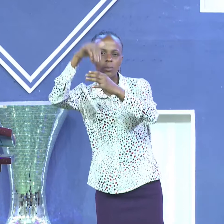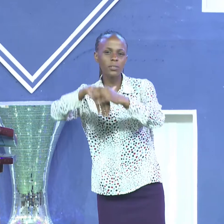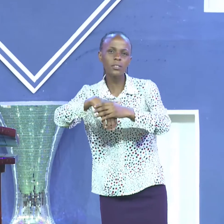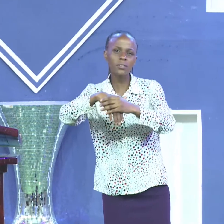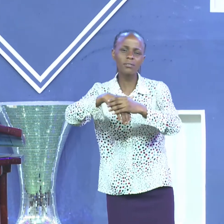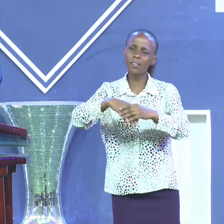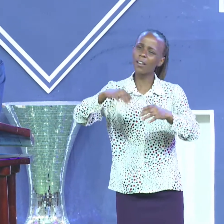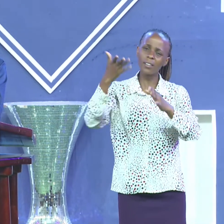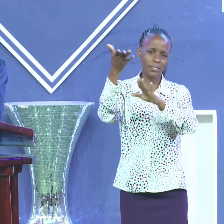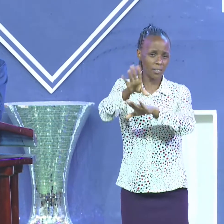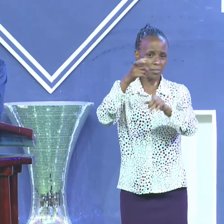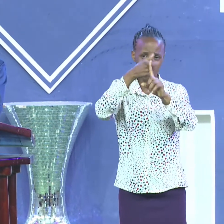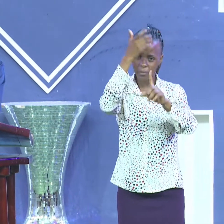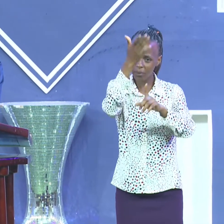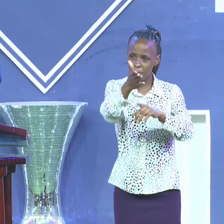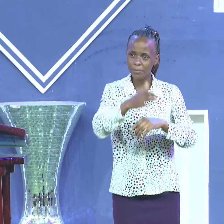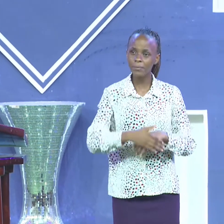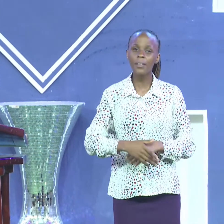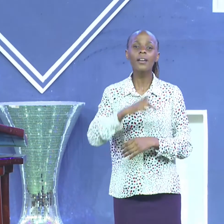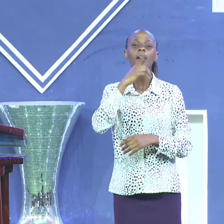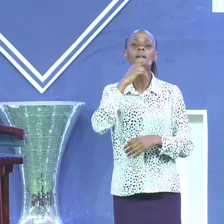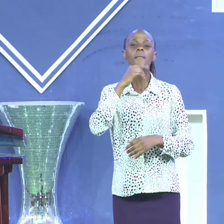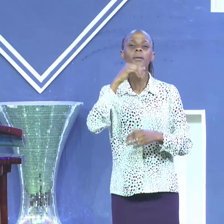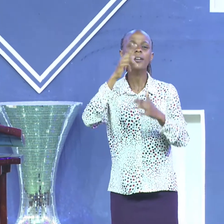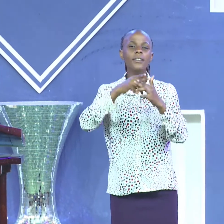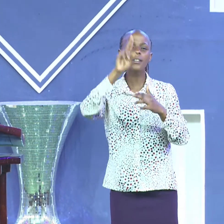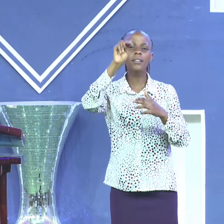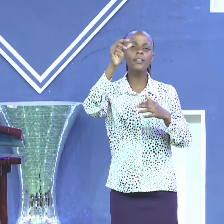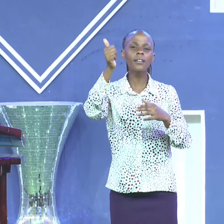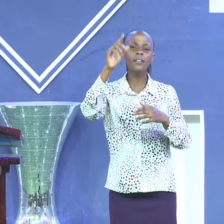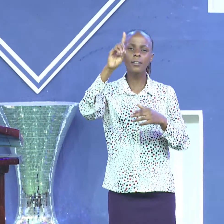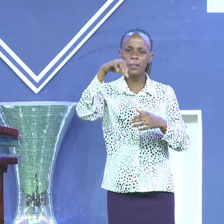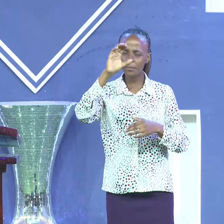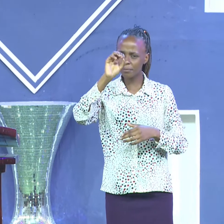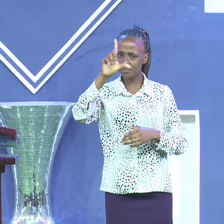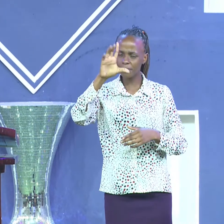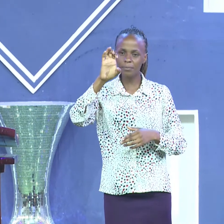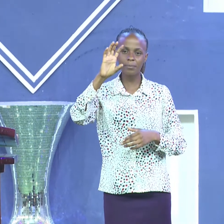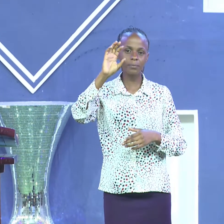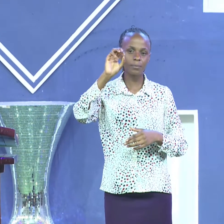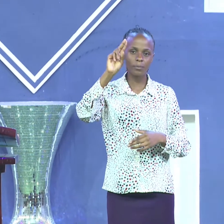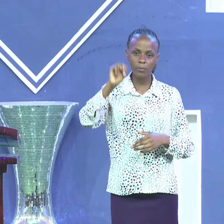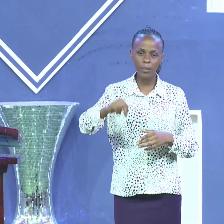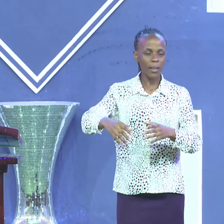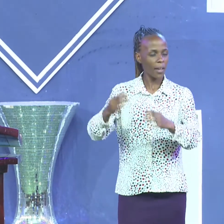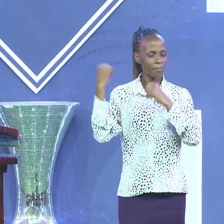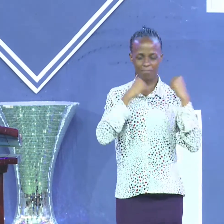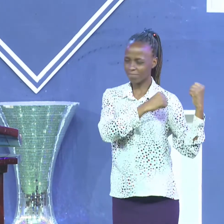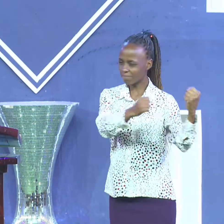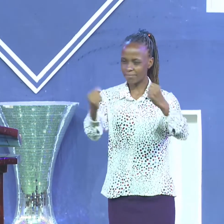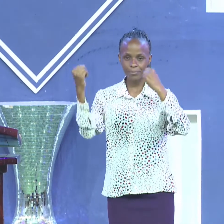be people who are in prison and they died in the prison. Napoleon Bonaparte. A man is called Napoleon Bonaparte. He was